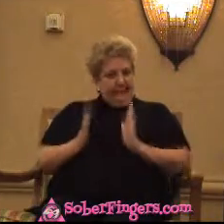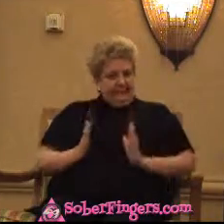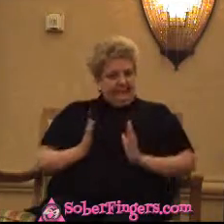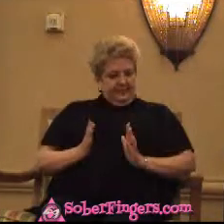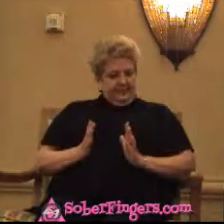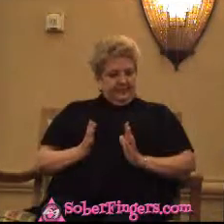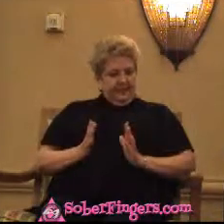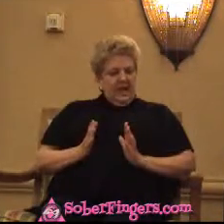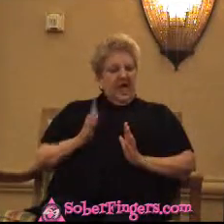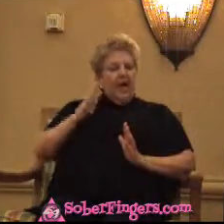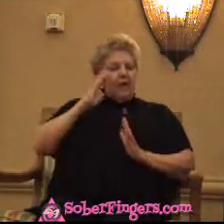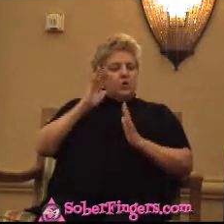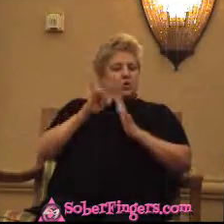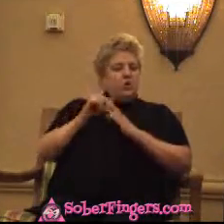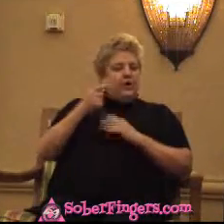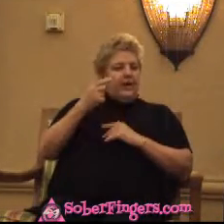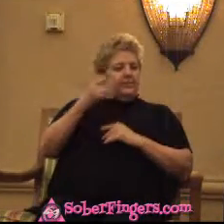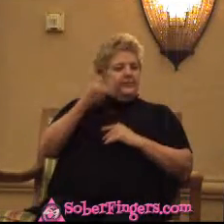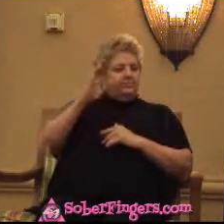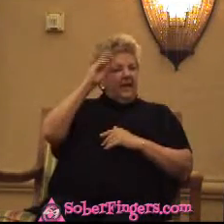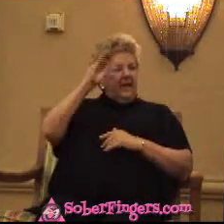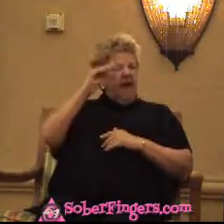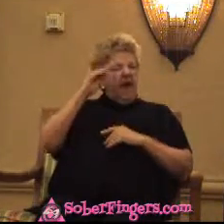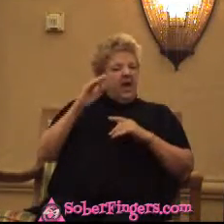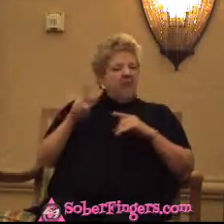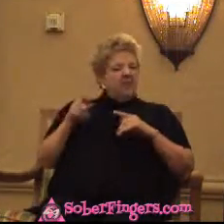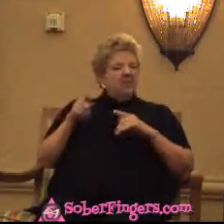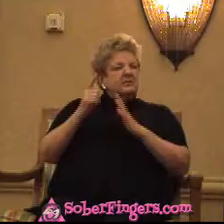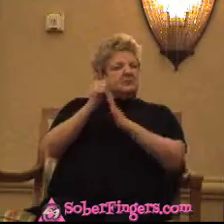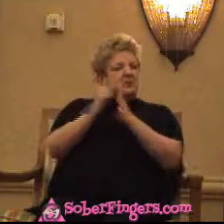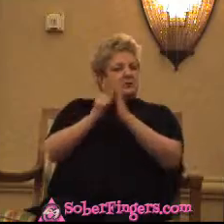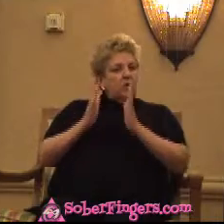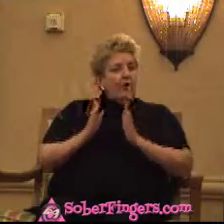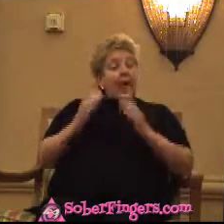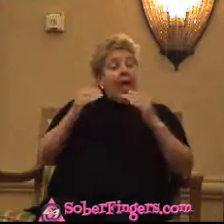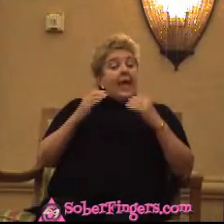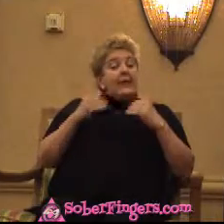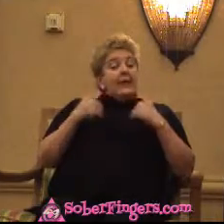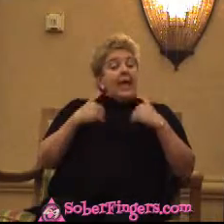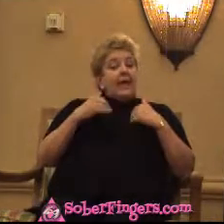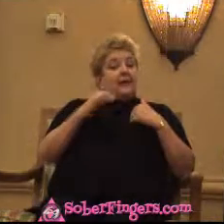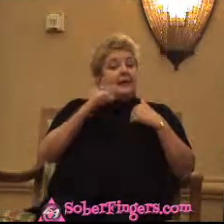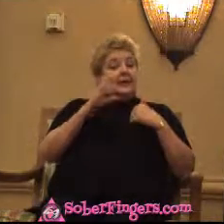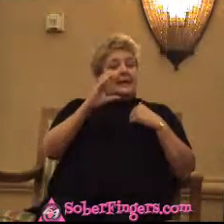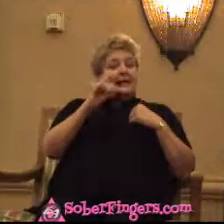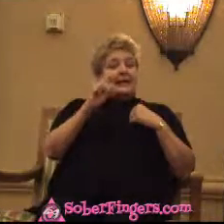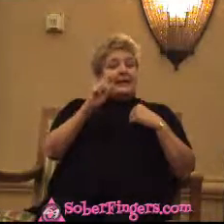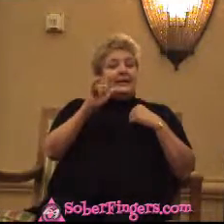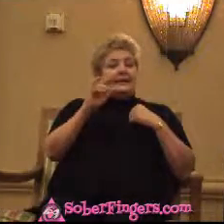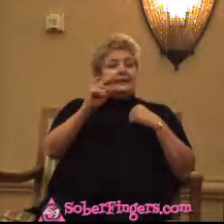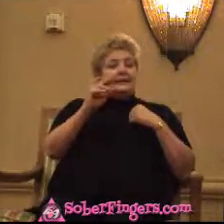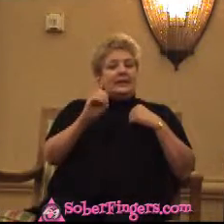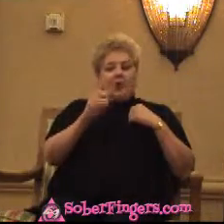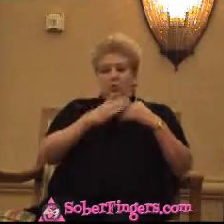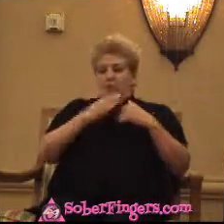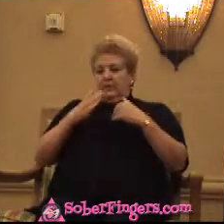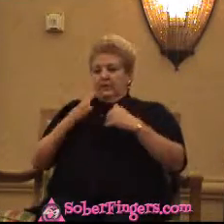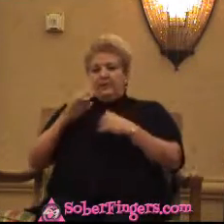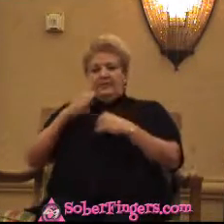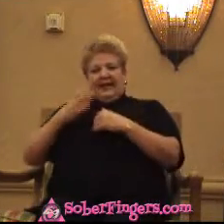a little bit, but then he started coming to the restaurant all the time, and he was an attorney. He owned a casino in Sparks, right next to John Spauger's Nugget. And on the ground